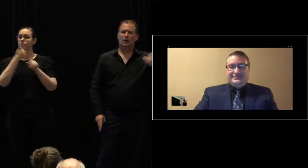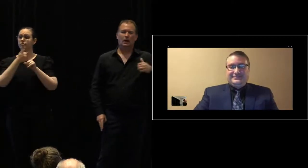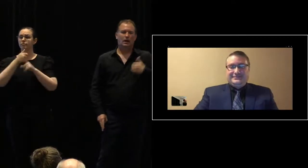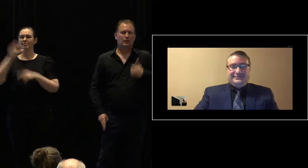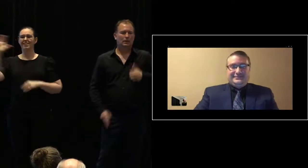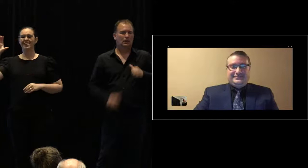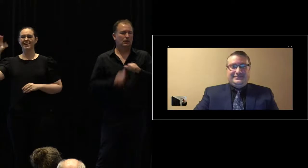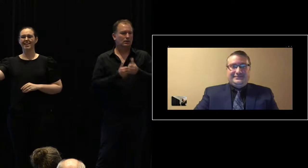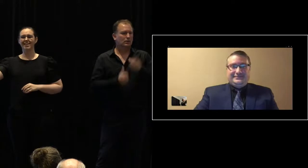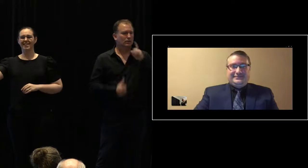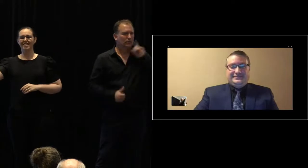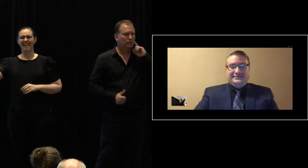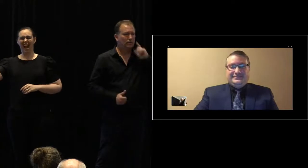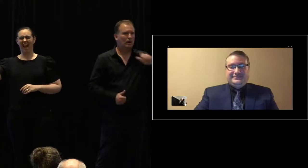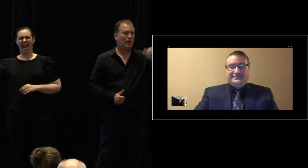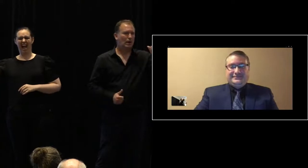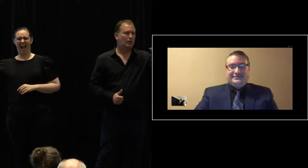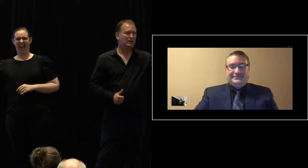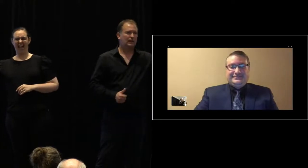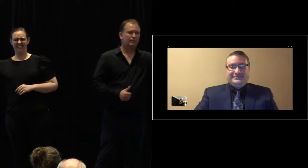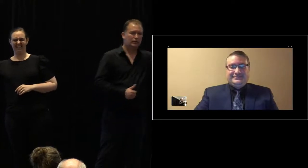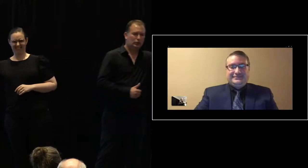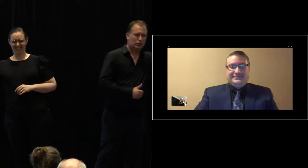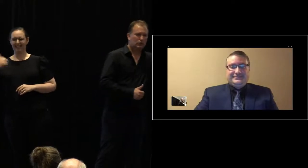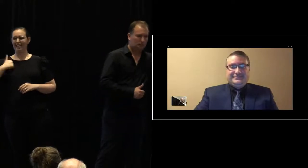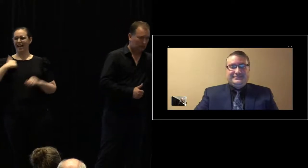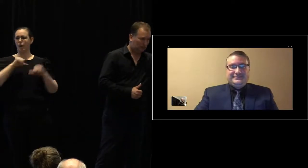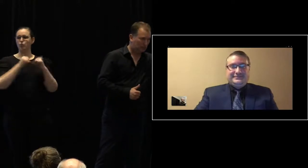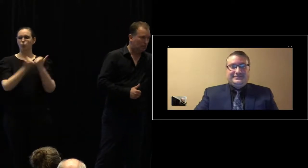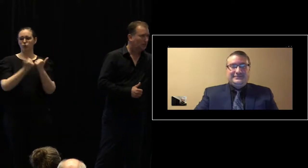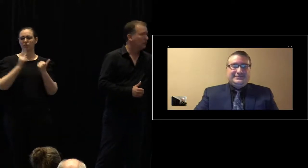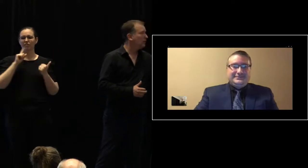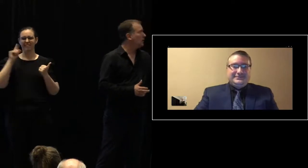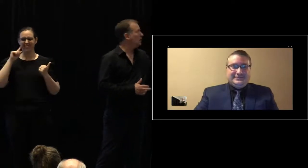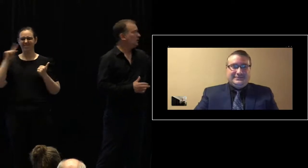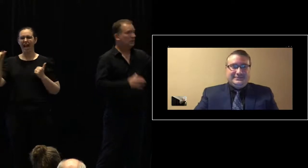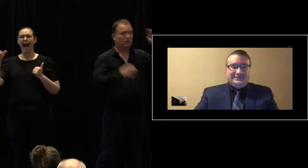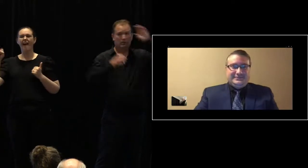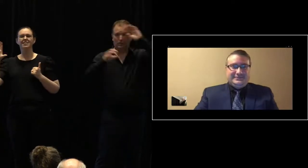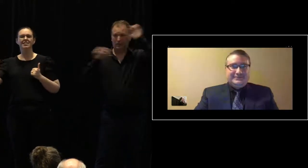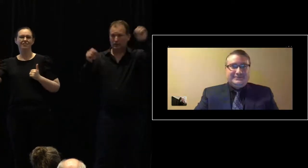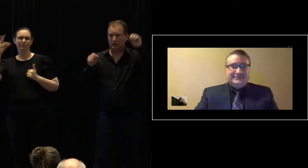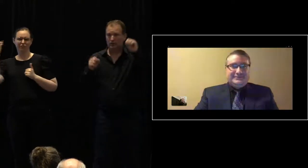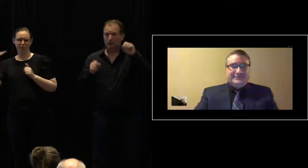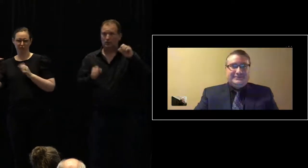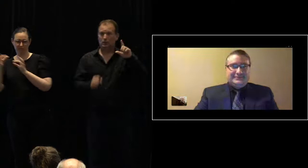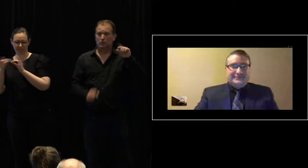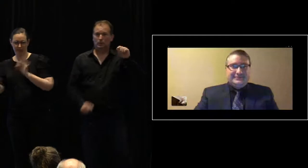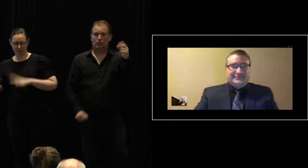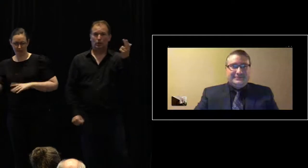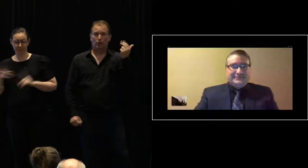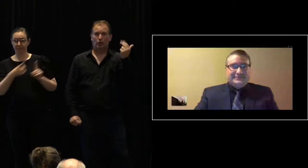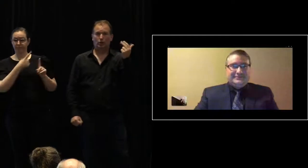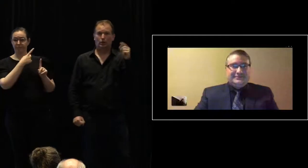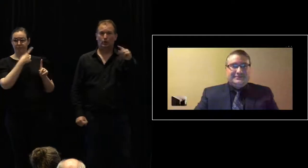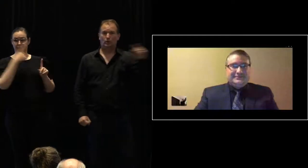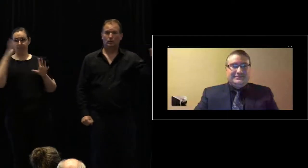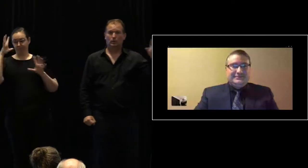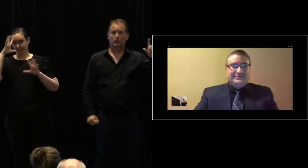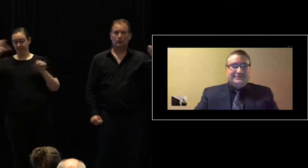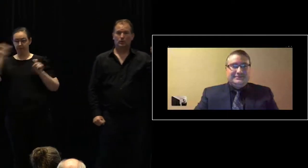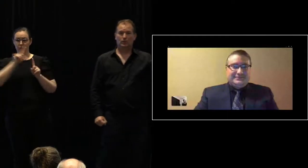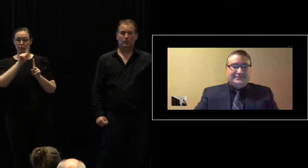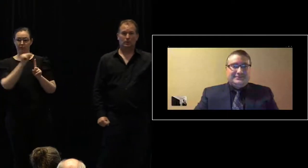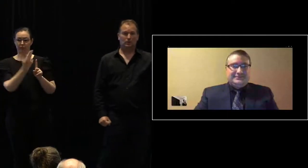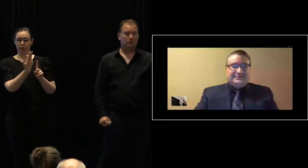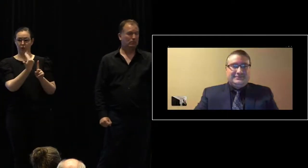Frank Foligno is the Canadian Association for the Deaf, both for the ASL and LSQ users